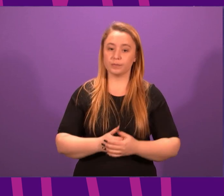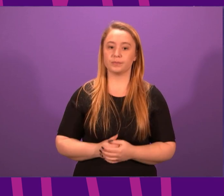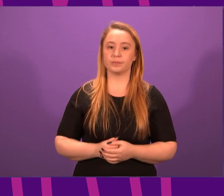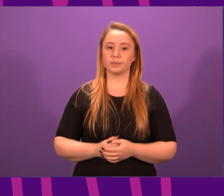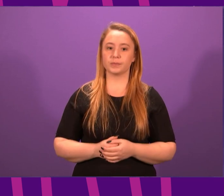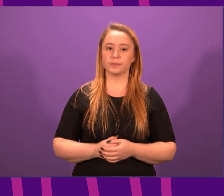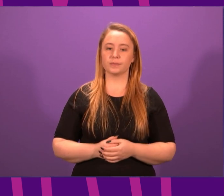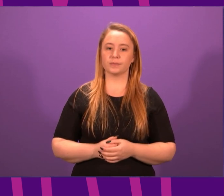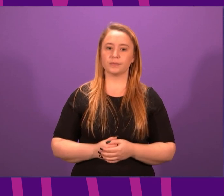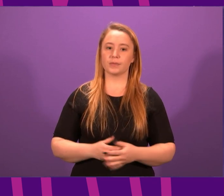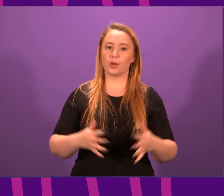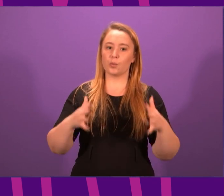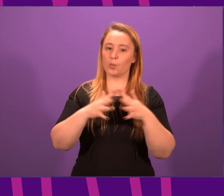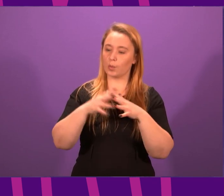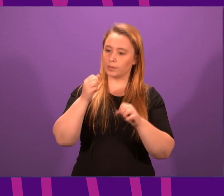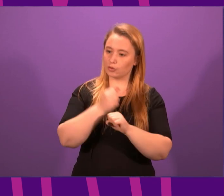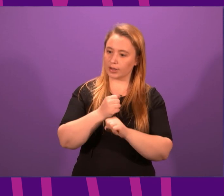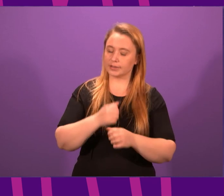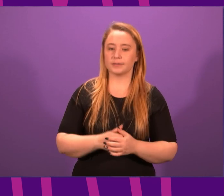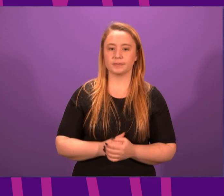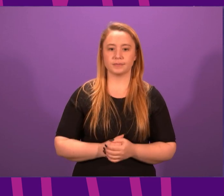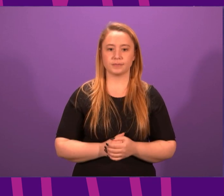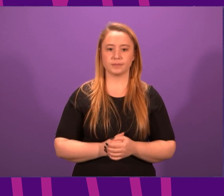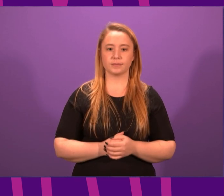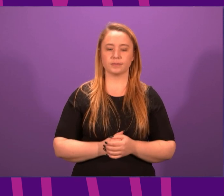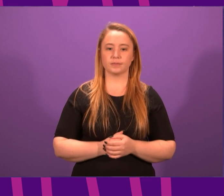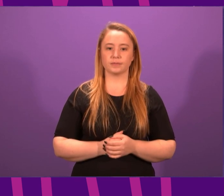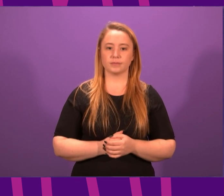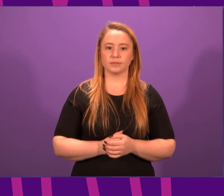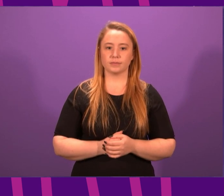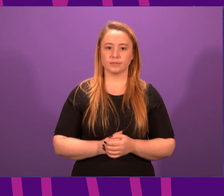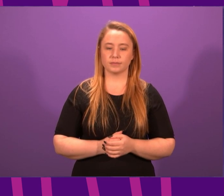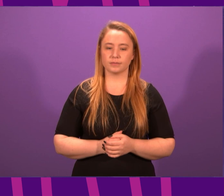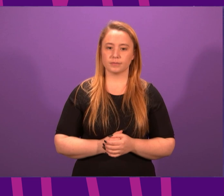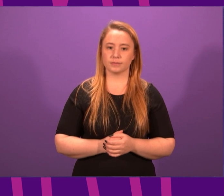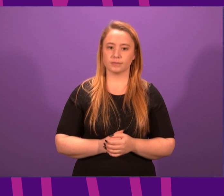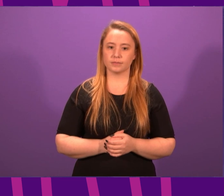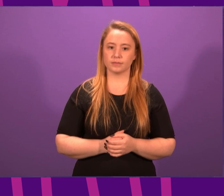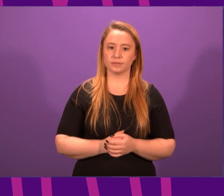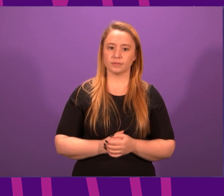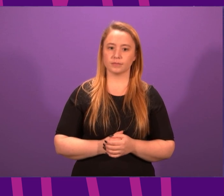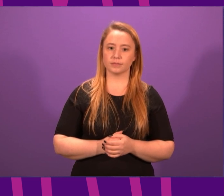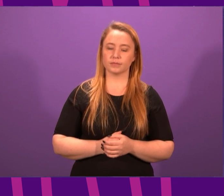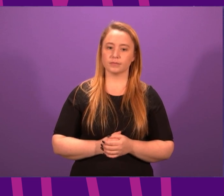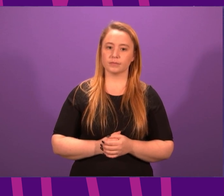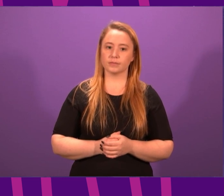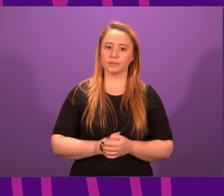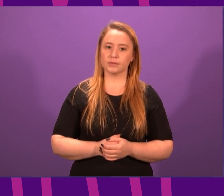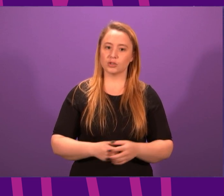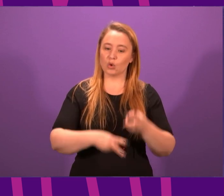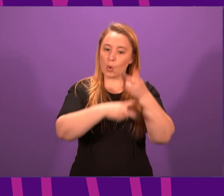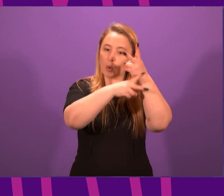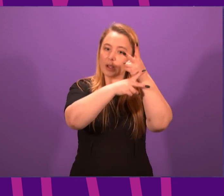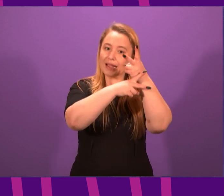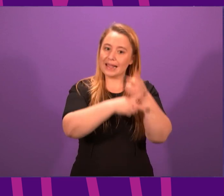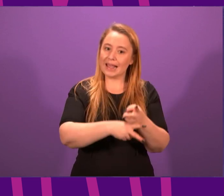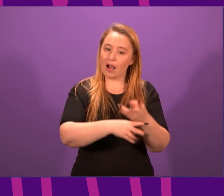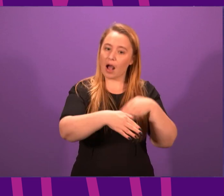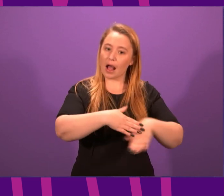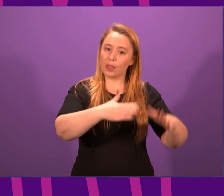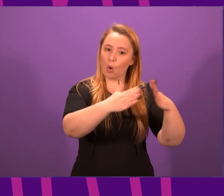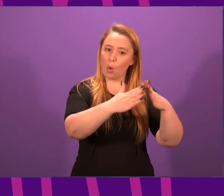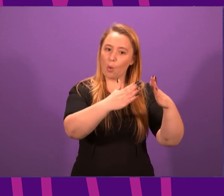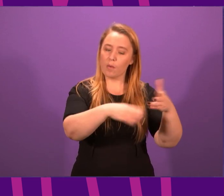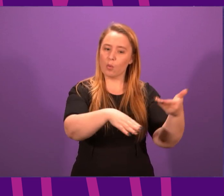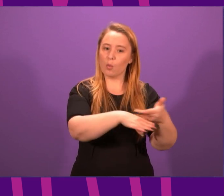Yes. Rhoda Grant. Will the Cabinet Secretary tell us when she will test care-at-home workers? I